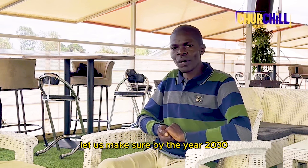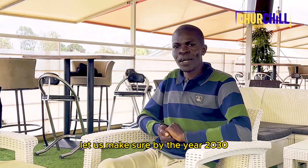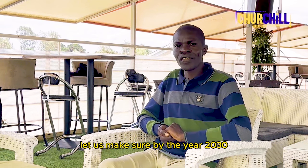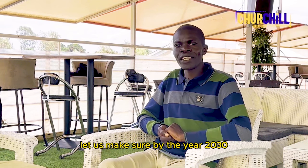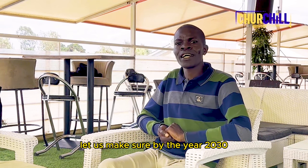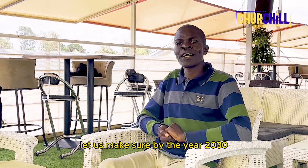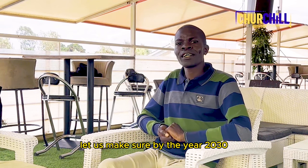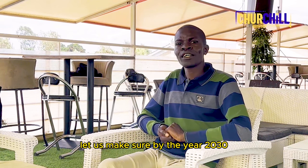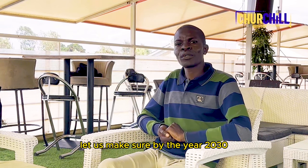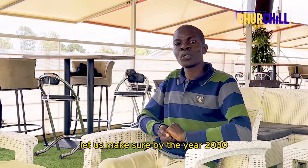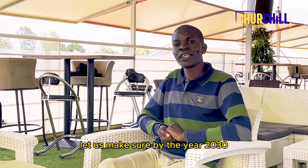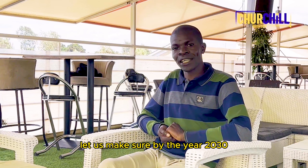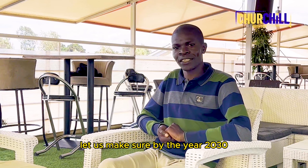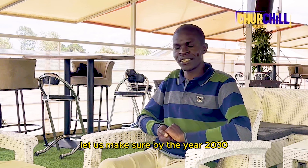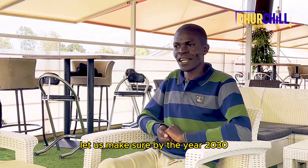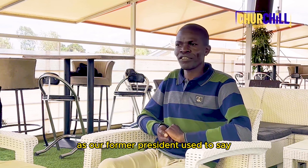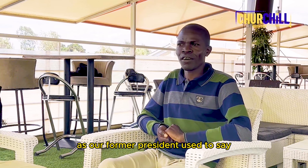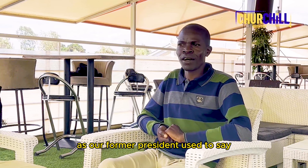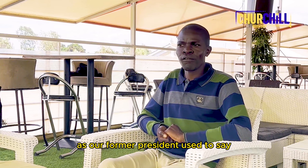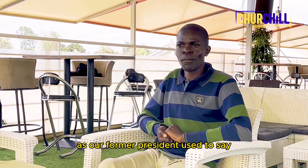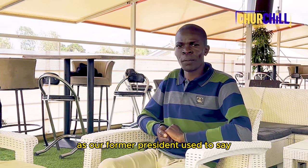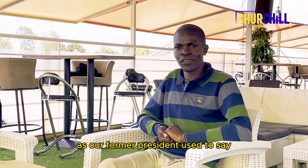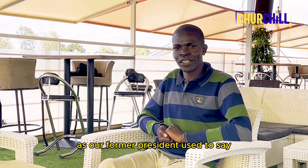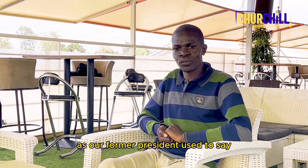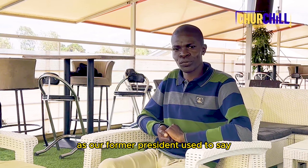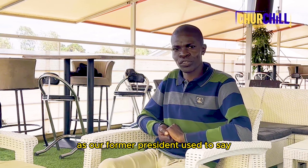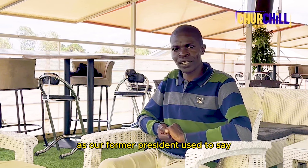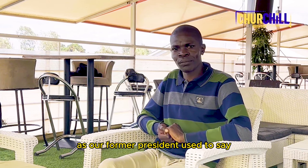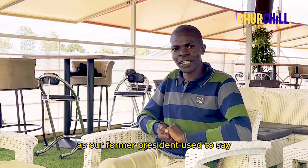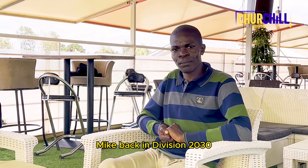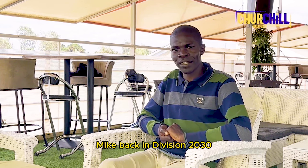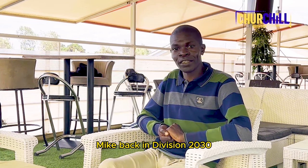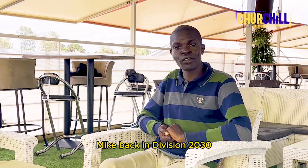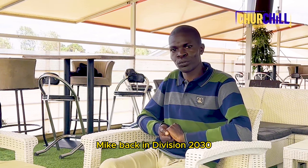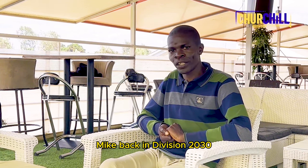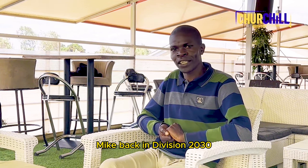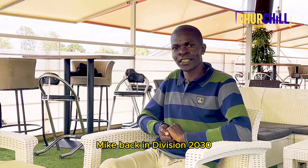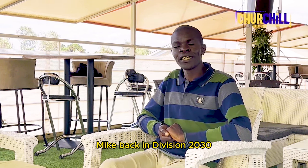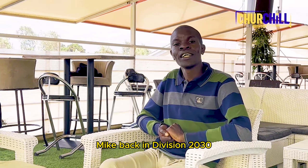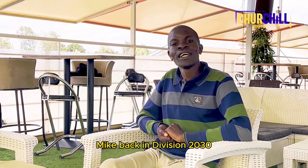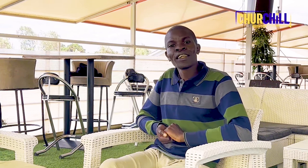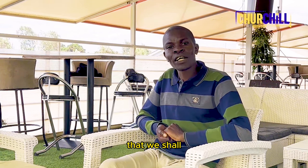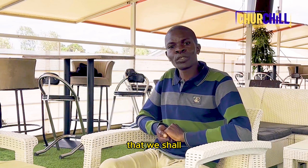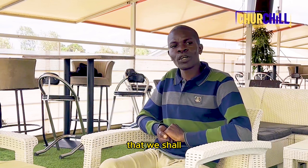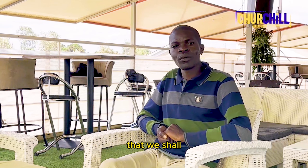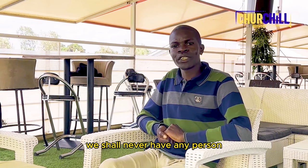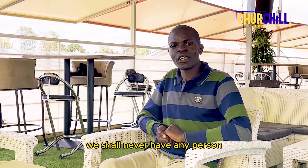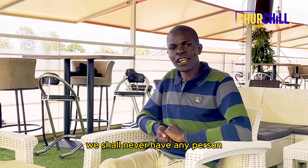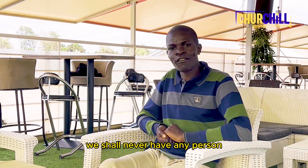by the year, 2030, as our former president used to say, Mike Bakke, the vision 2030, that we shall, we shall never